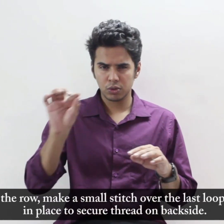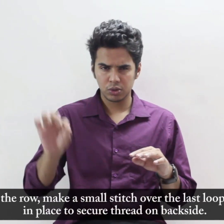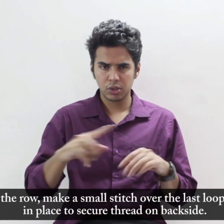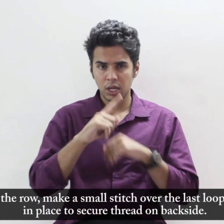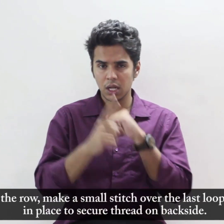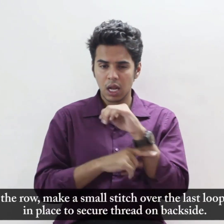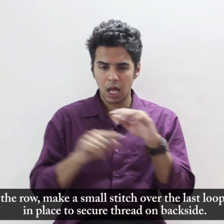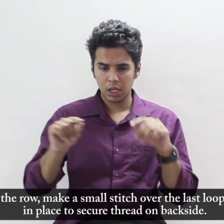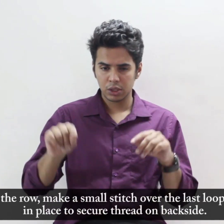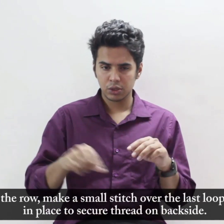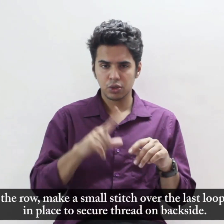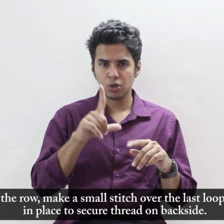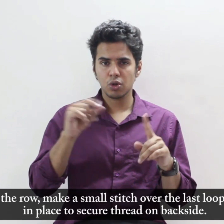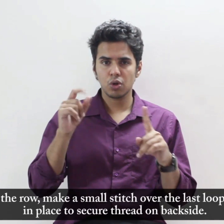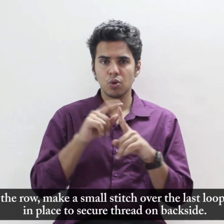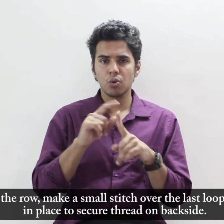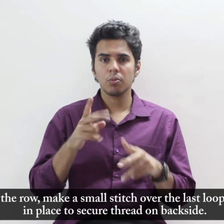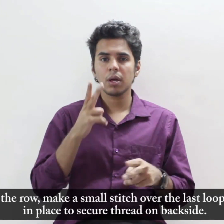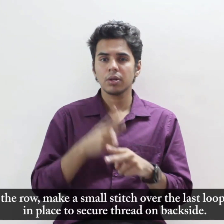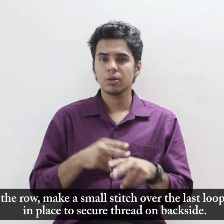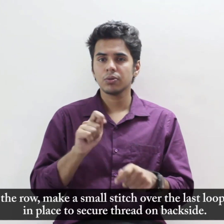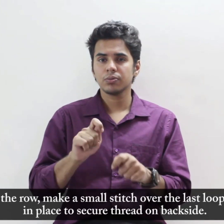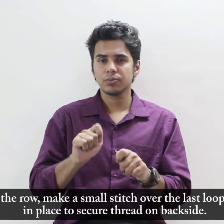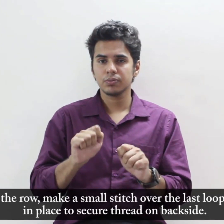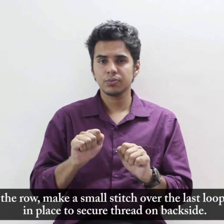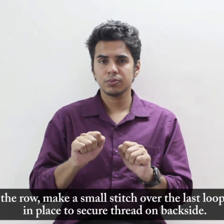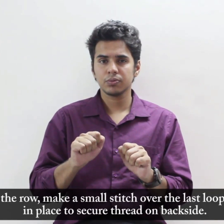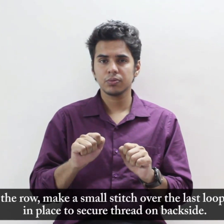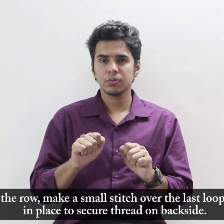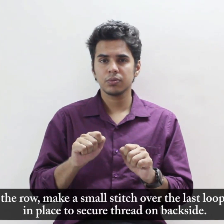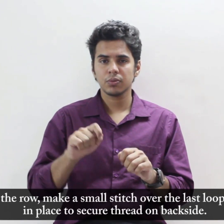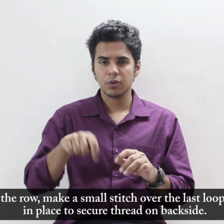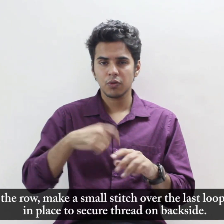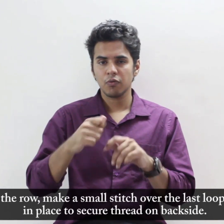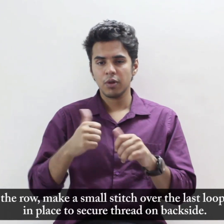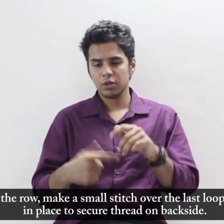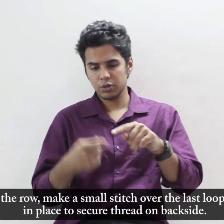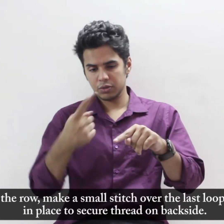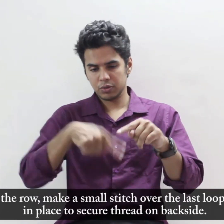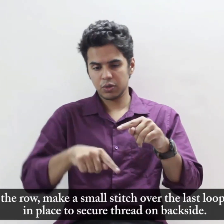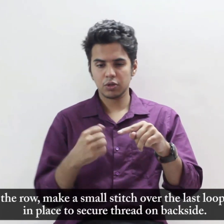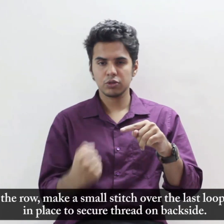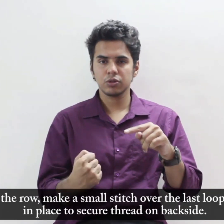loop to hold it in place to secure thread on backside.